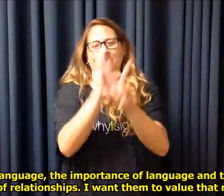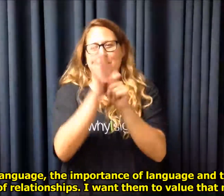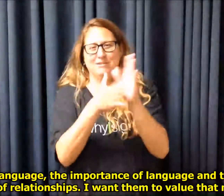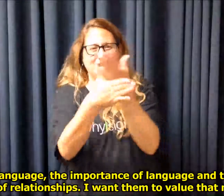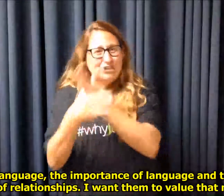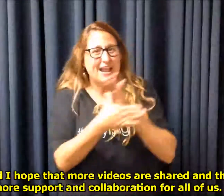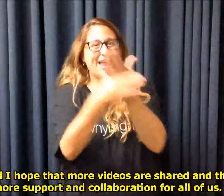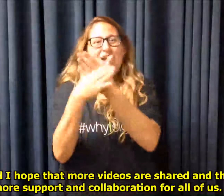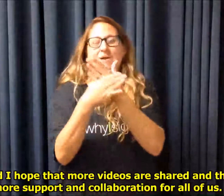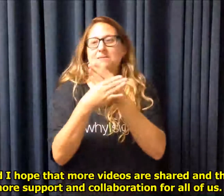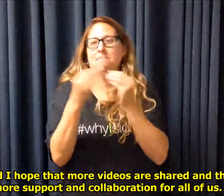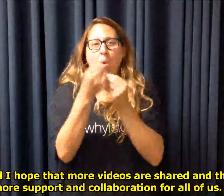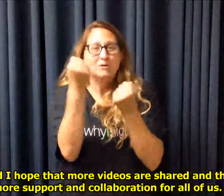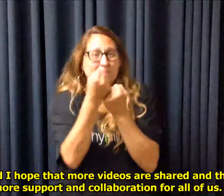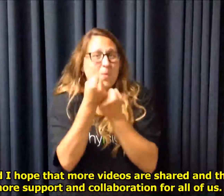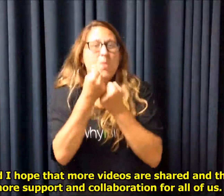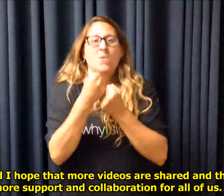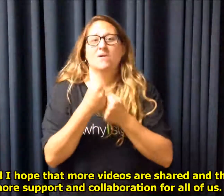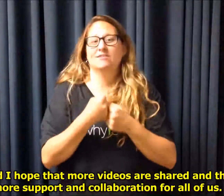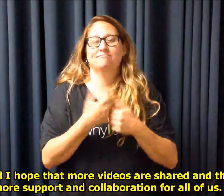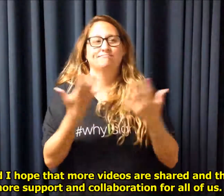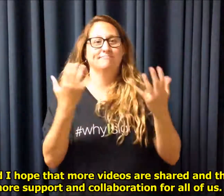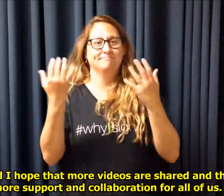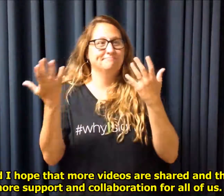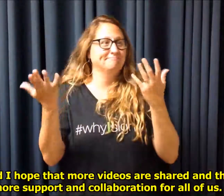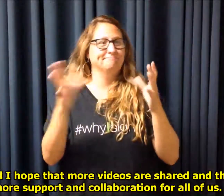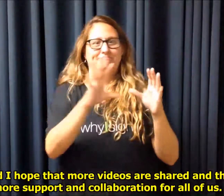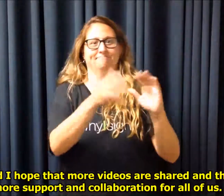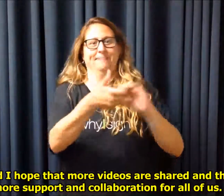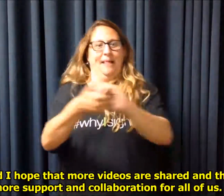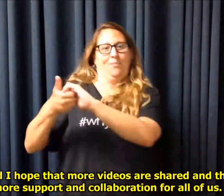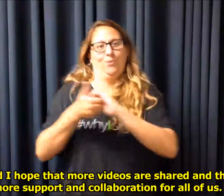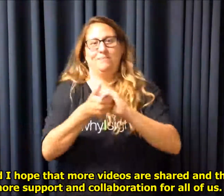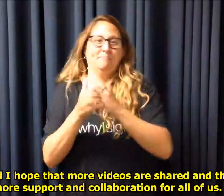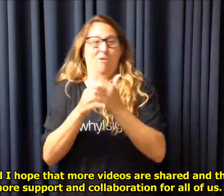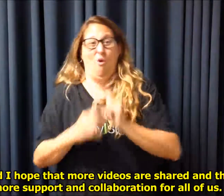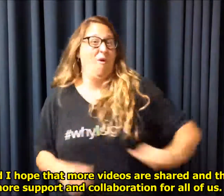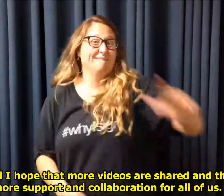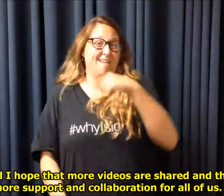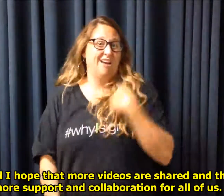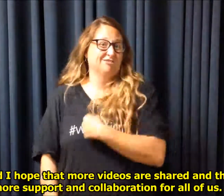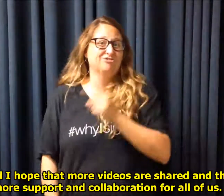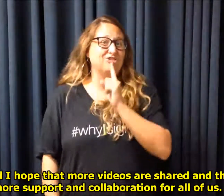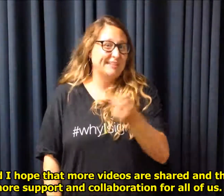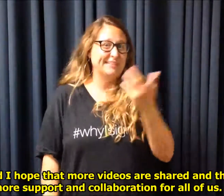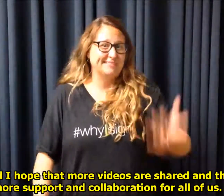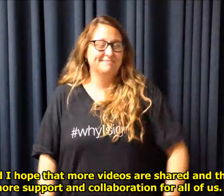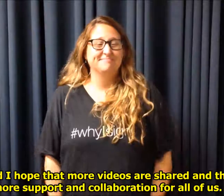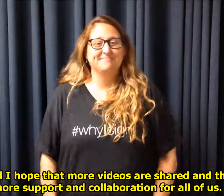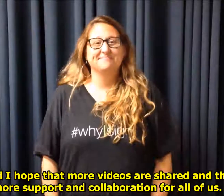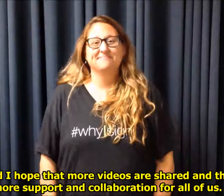value that moving forward, and I hope that more videos are shared and that we see more support and collaboration for all of